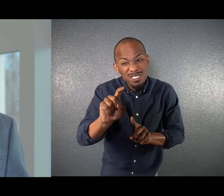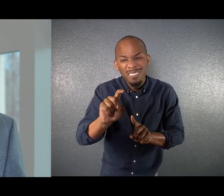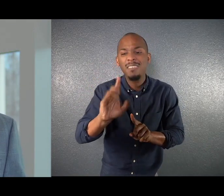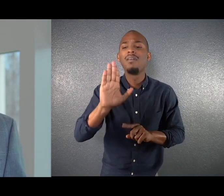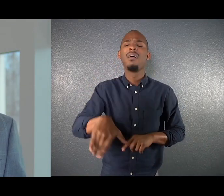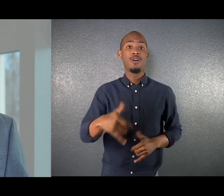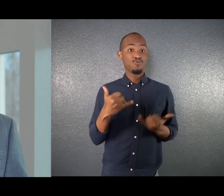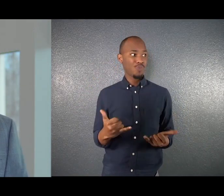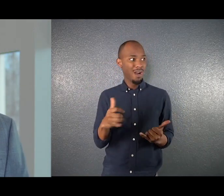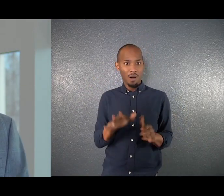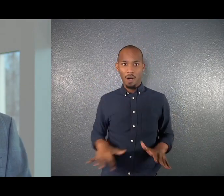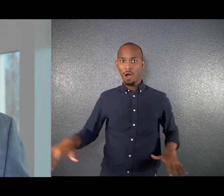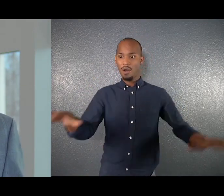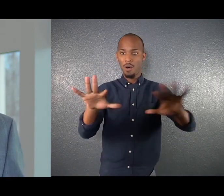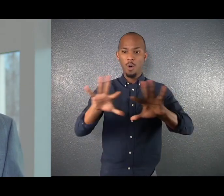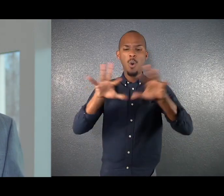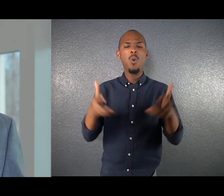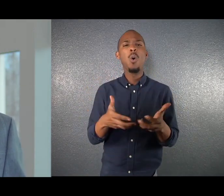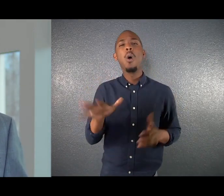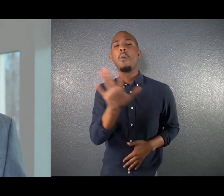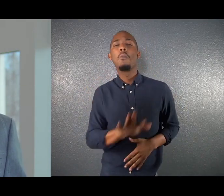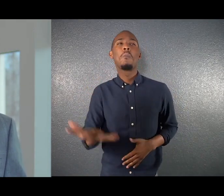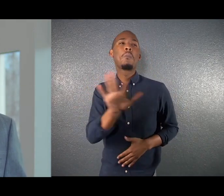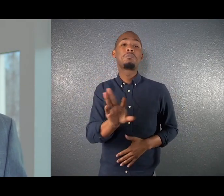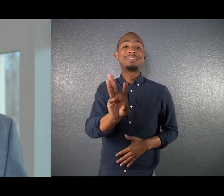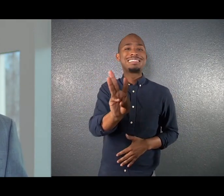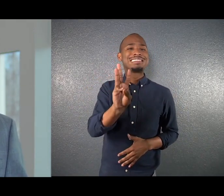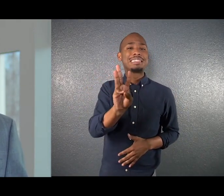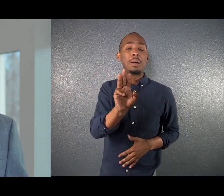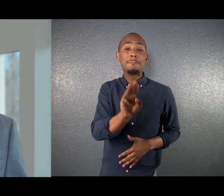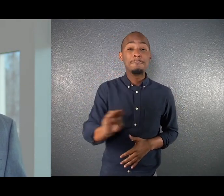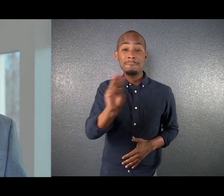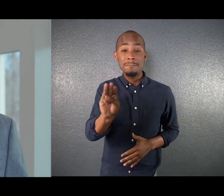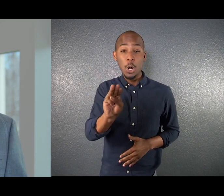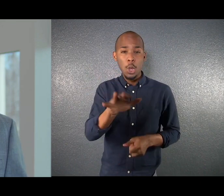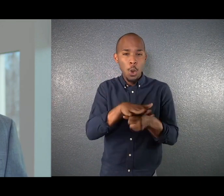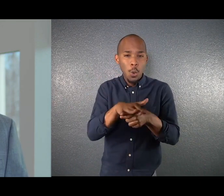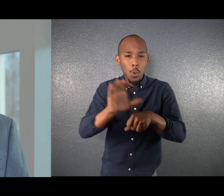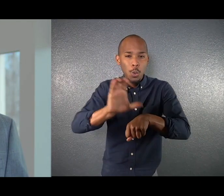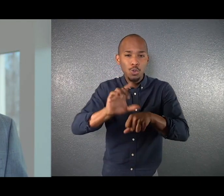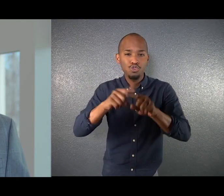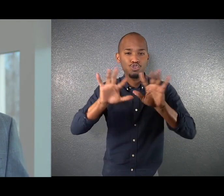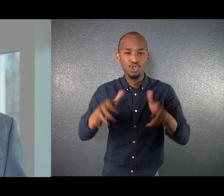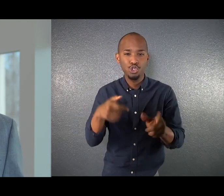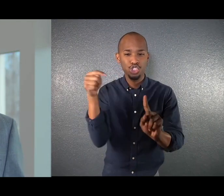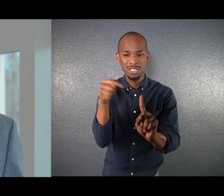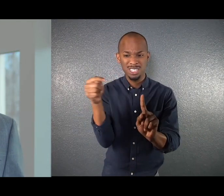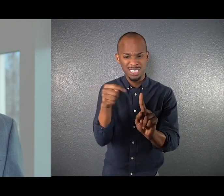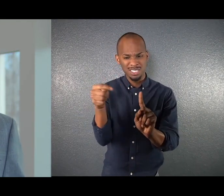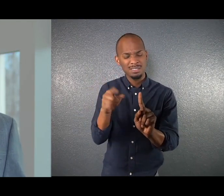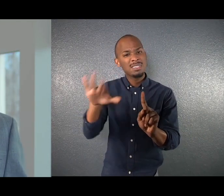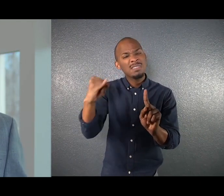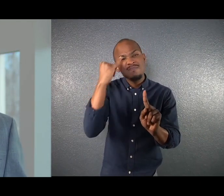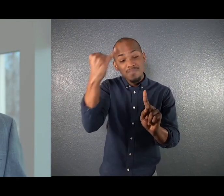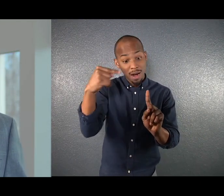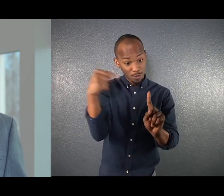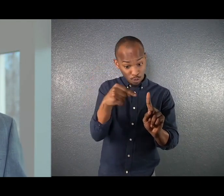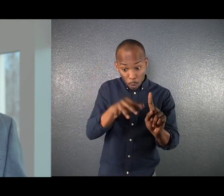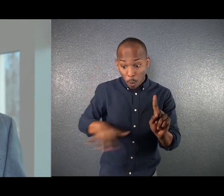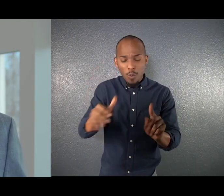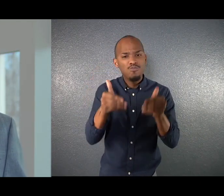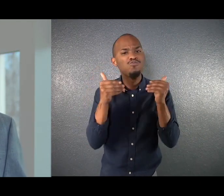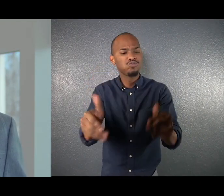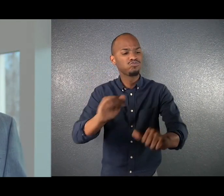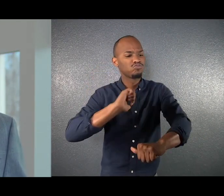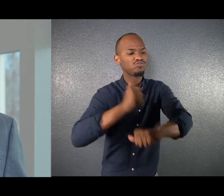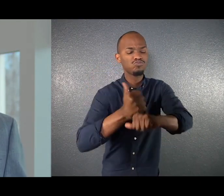you imagine right now in the world, we have probably about 6 million local churches. And imagine